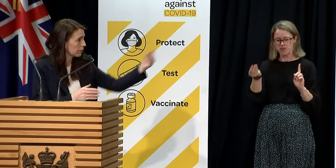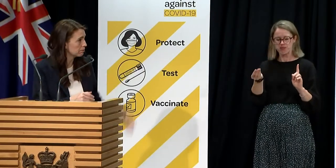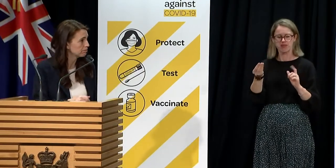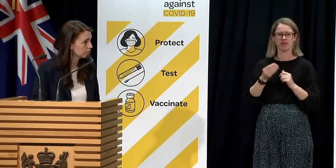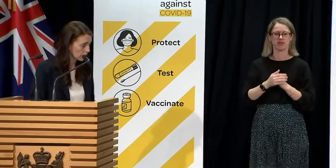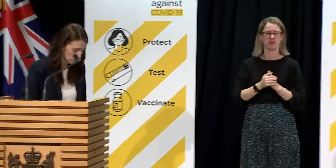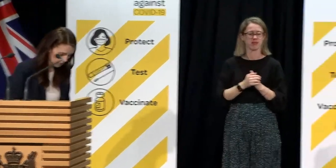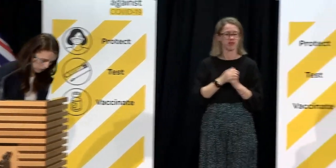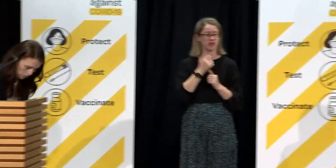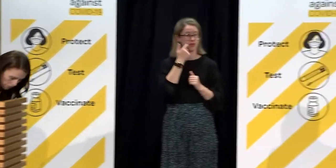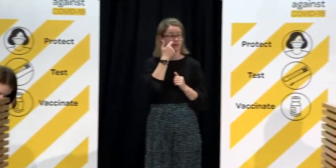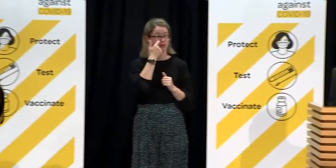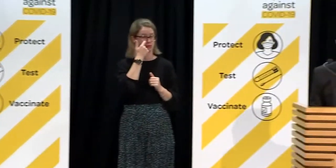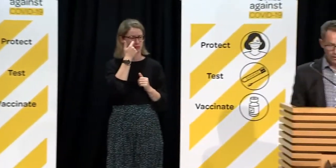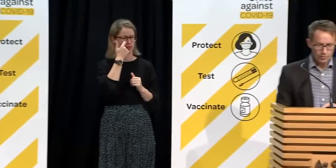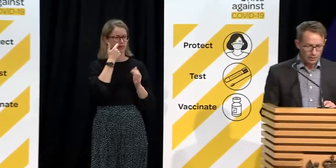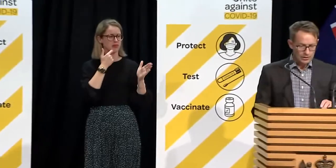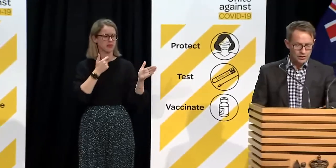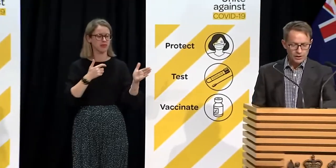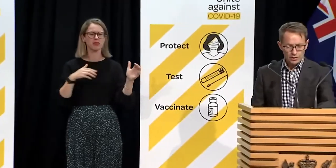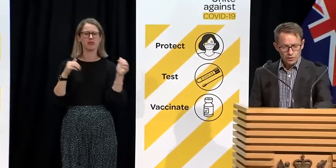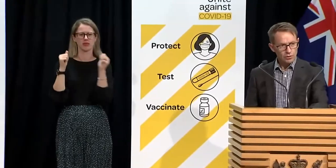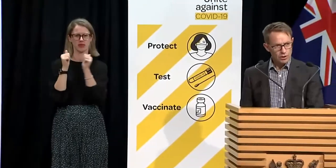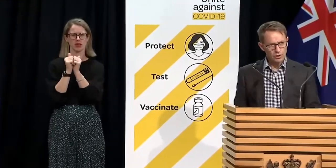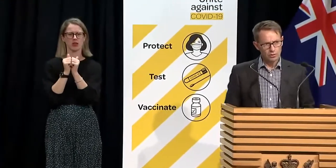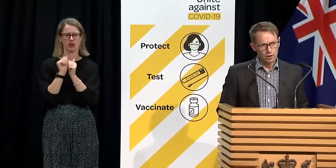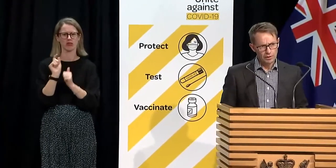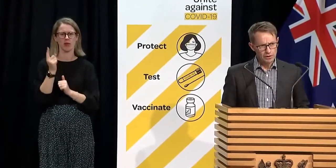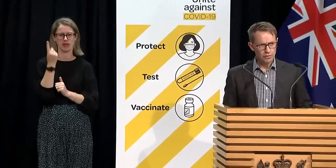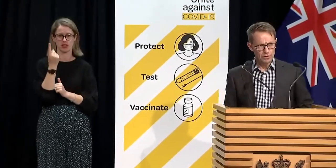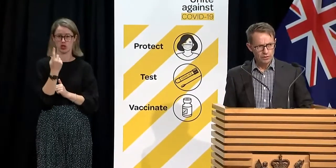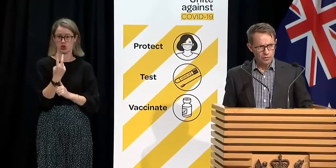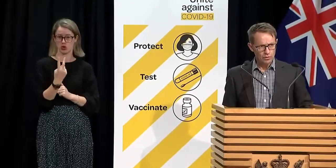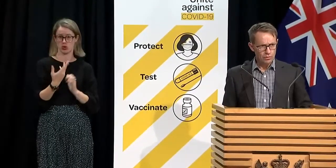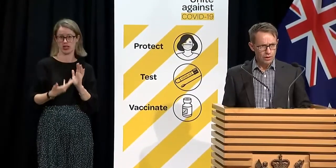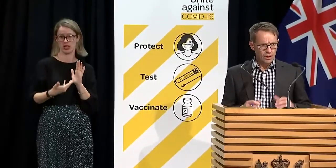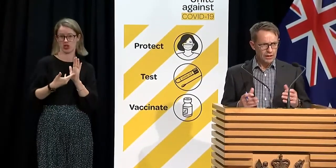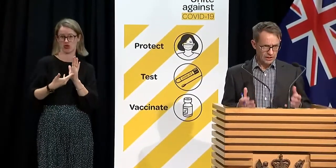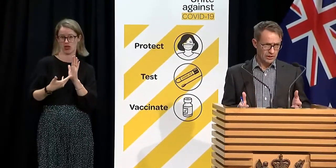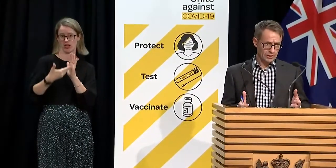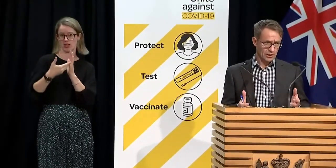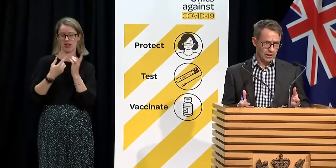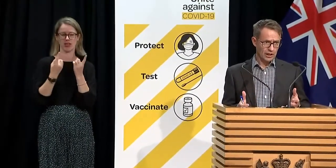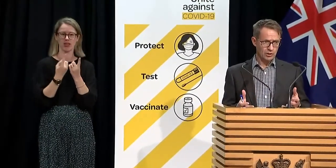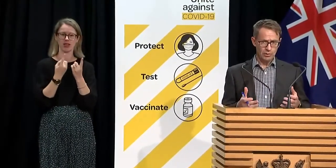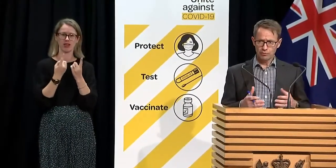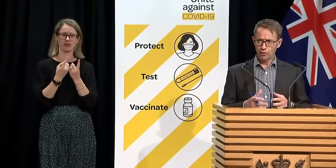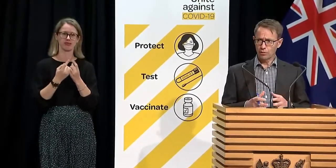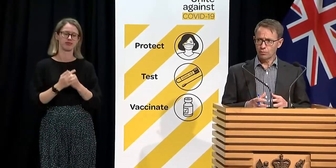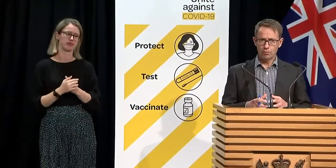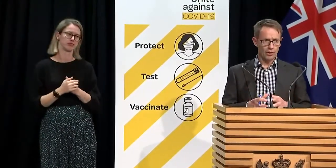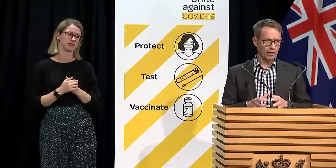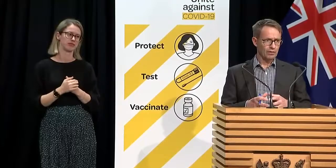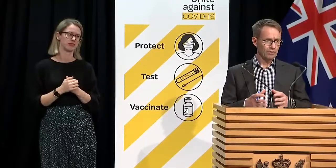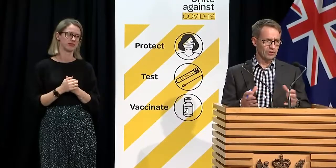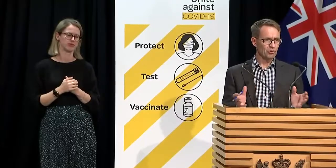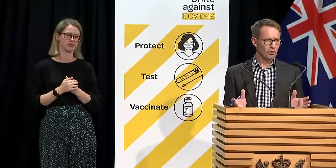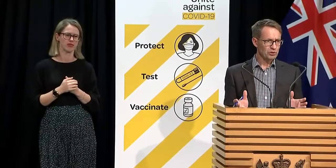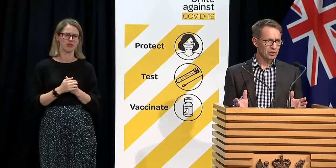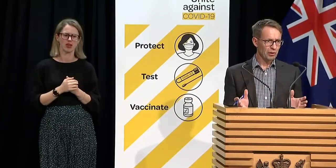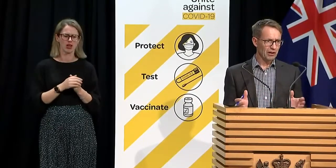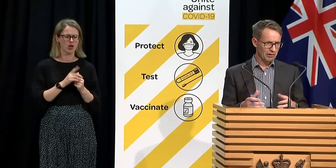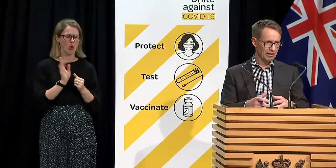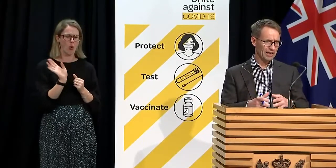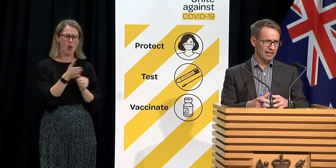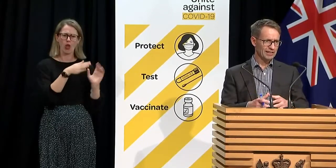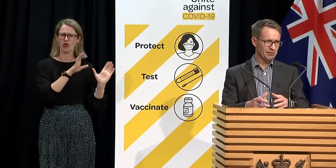links. I'd agree with what the Prime Minister said, and 2 additional comments. First of all, excellent engagement from the